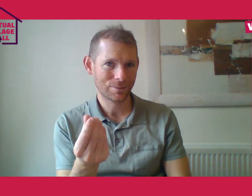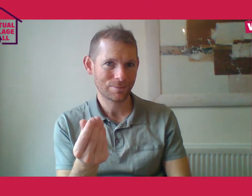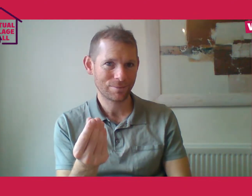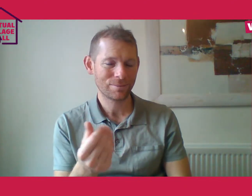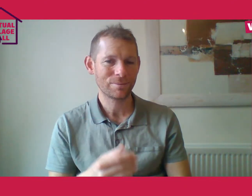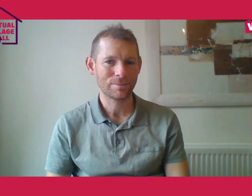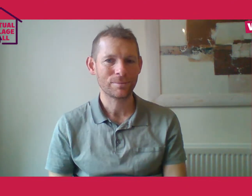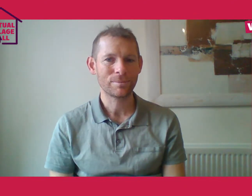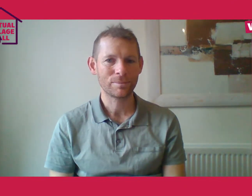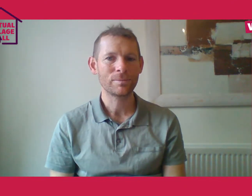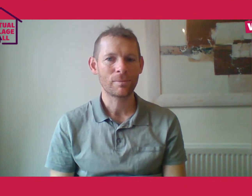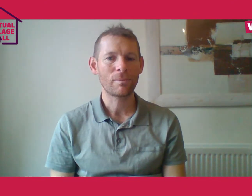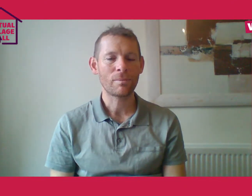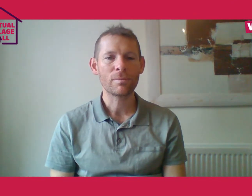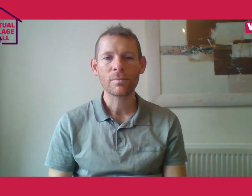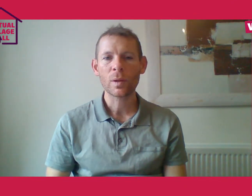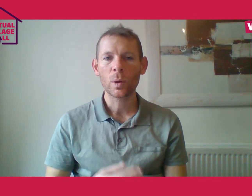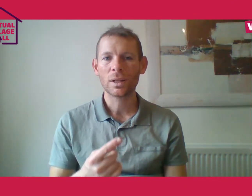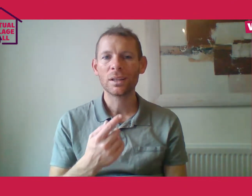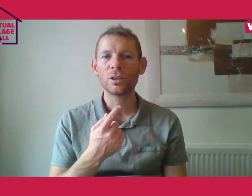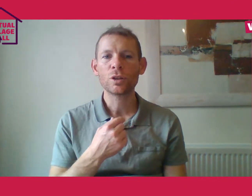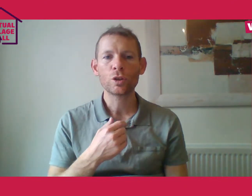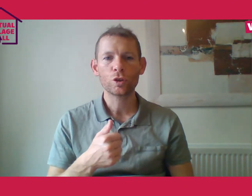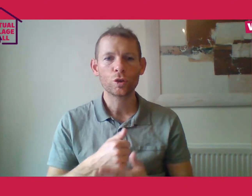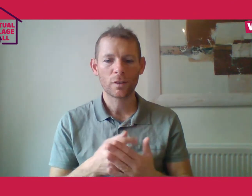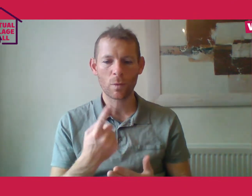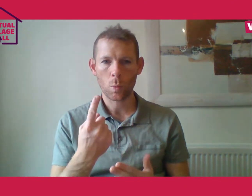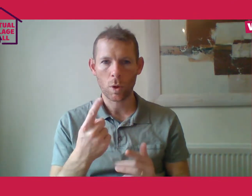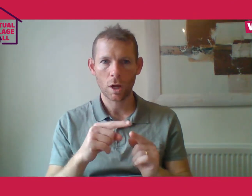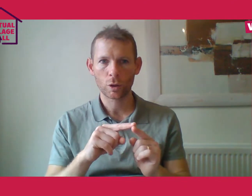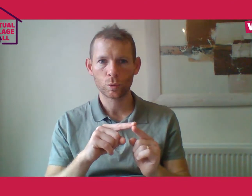Okay, so let's move on to money.